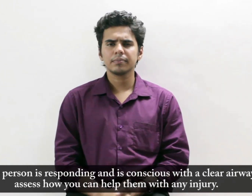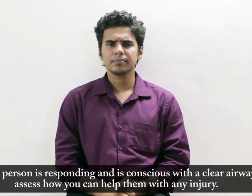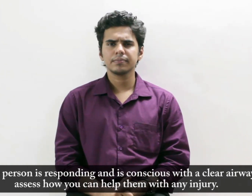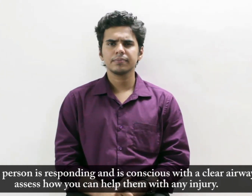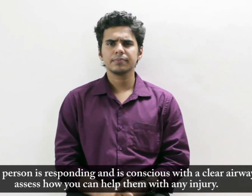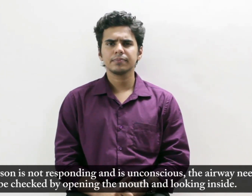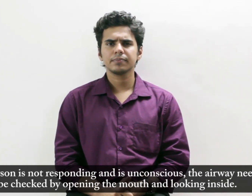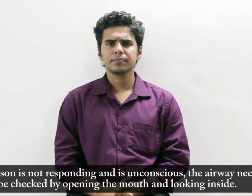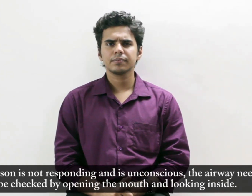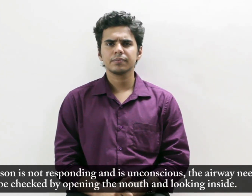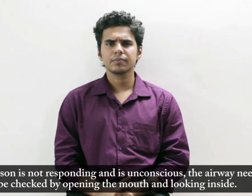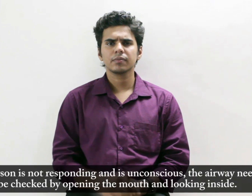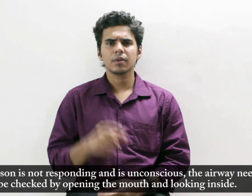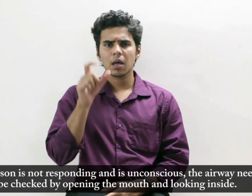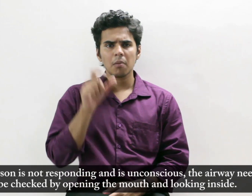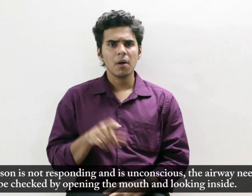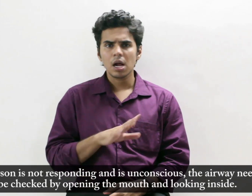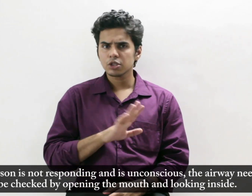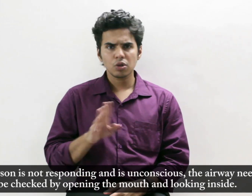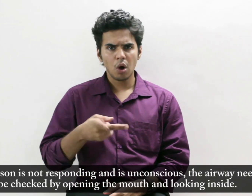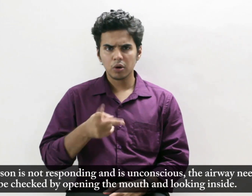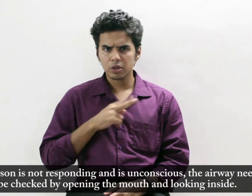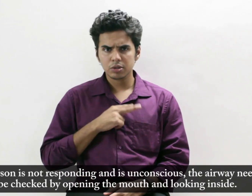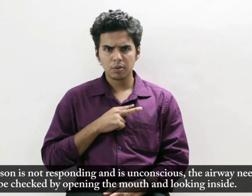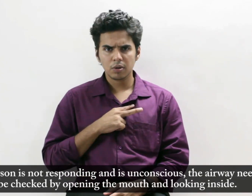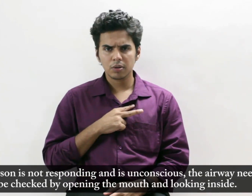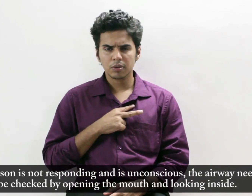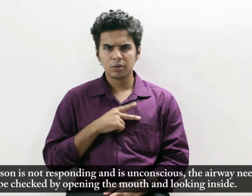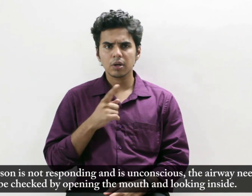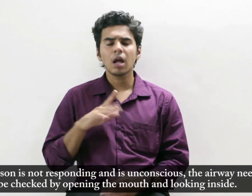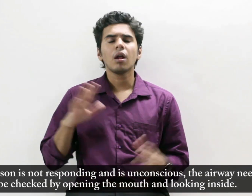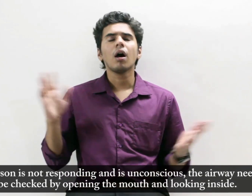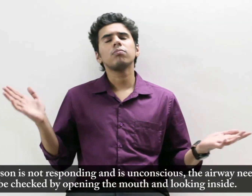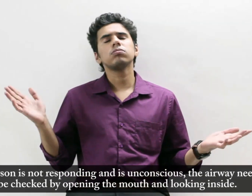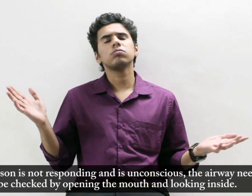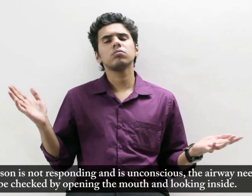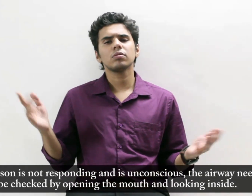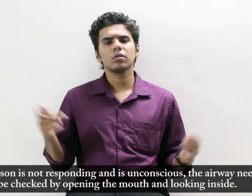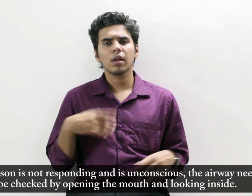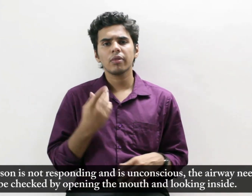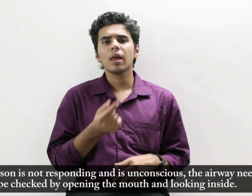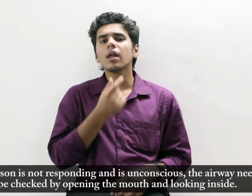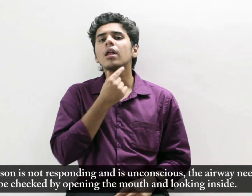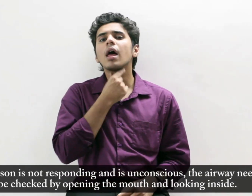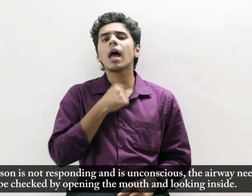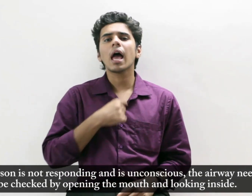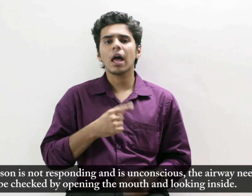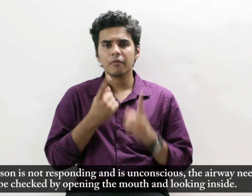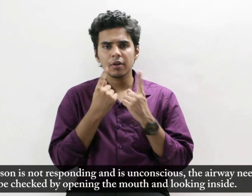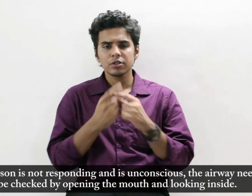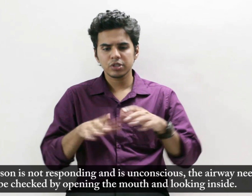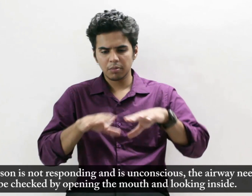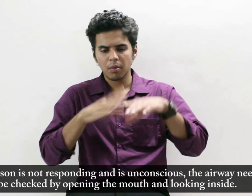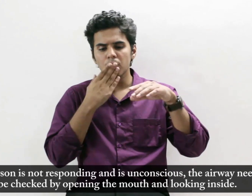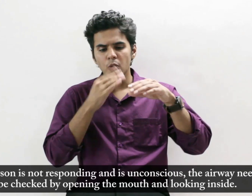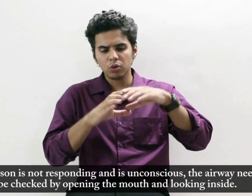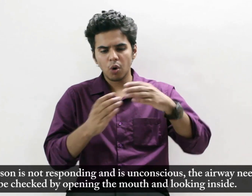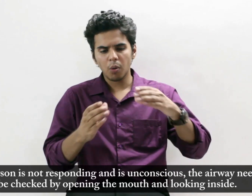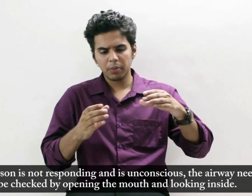injury. If the person is not responding and is unconscious, the airway needs to be checked by opening the